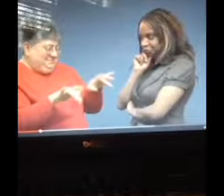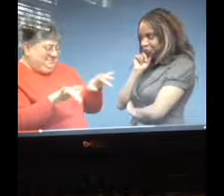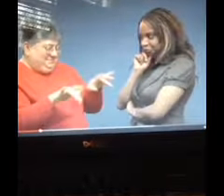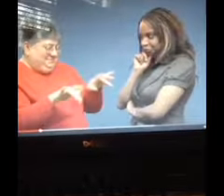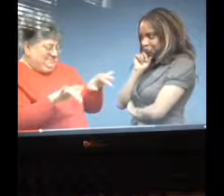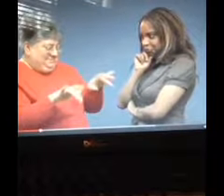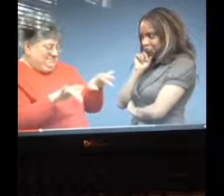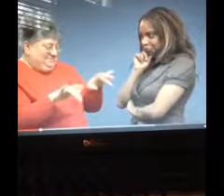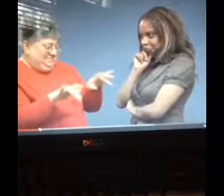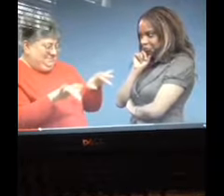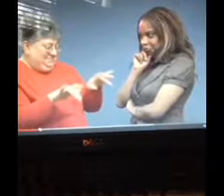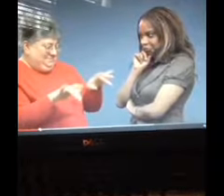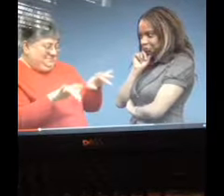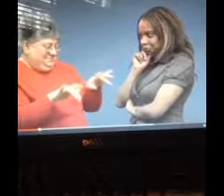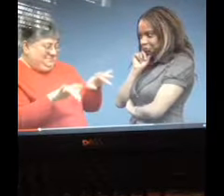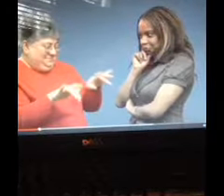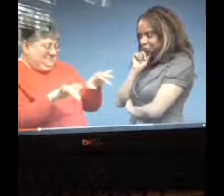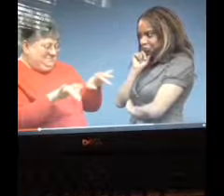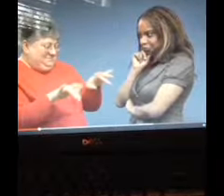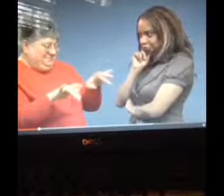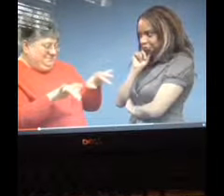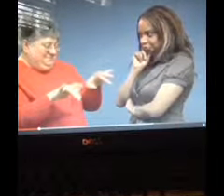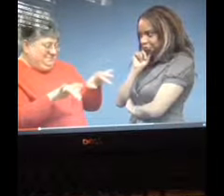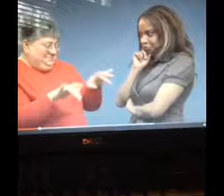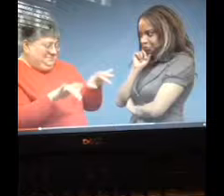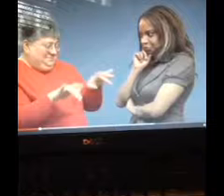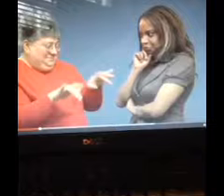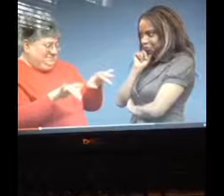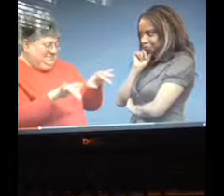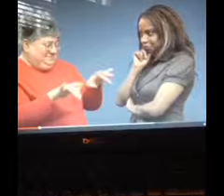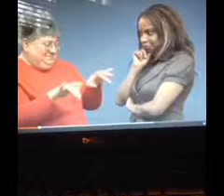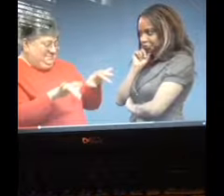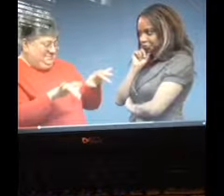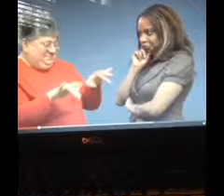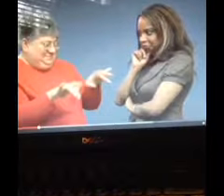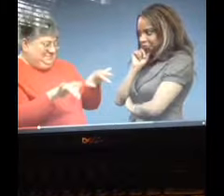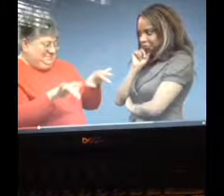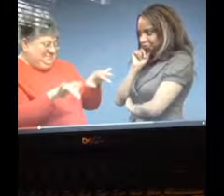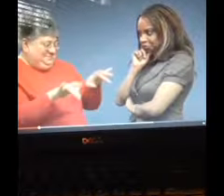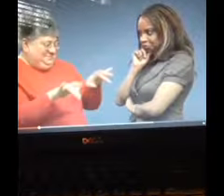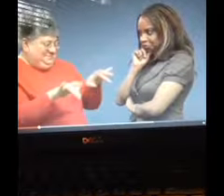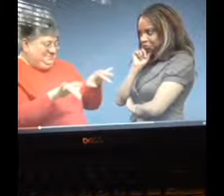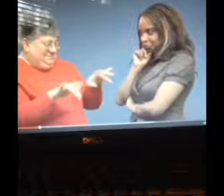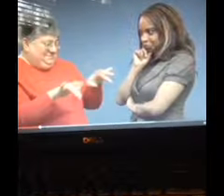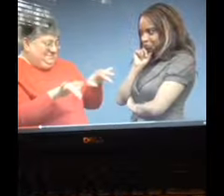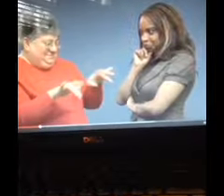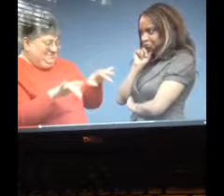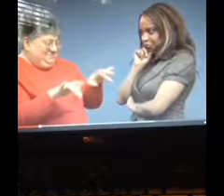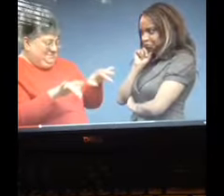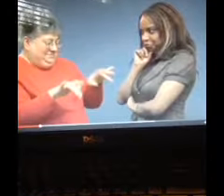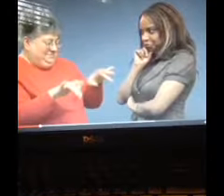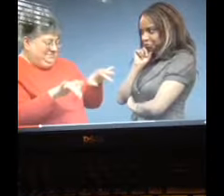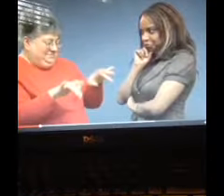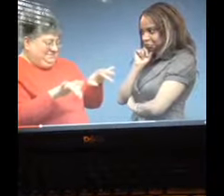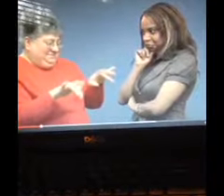You probably weren't even born yet. Well, anyways, it doesn't matter. Back then, there were no computers or emails. Technology was so slim.